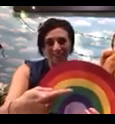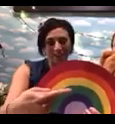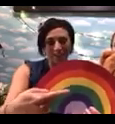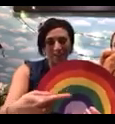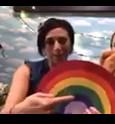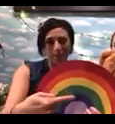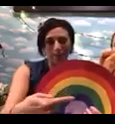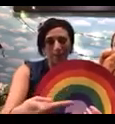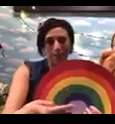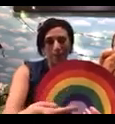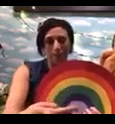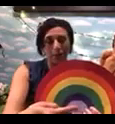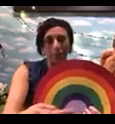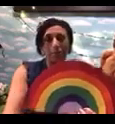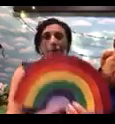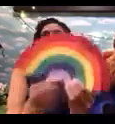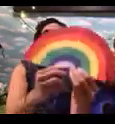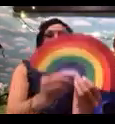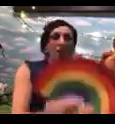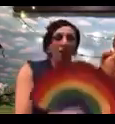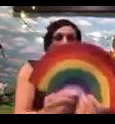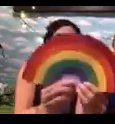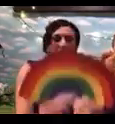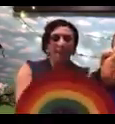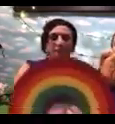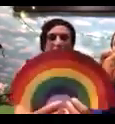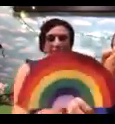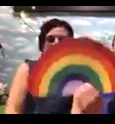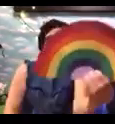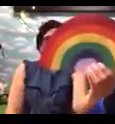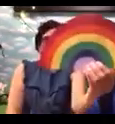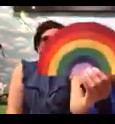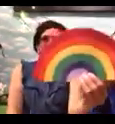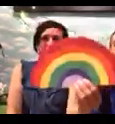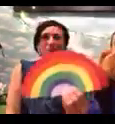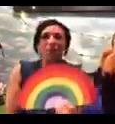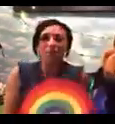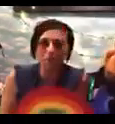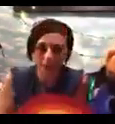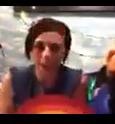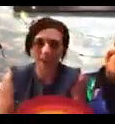green, blue, purple. Those are the colors of a rainbow.